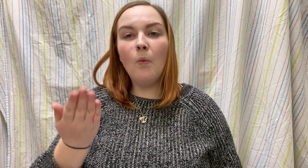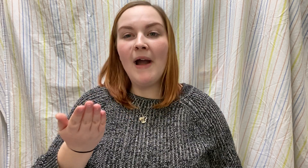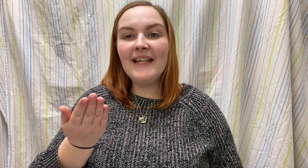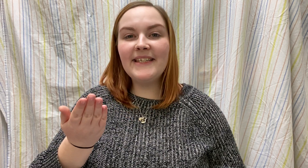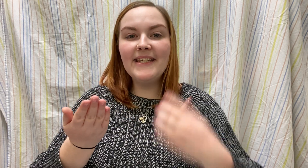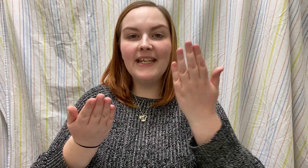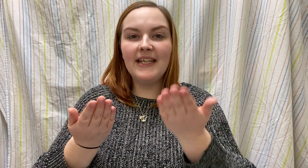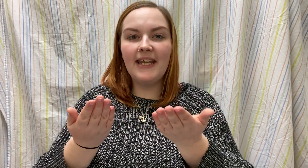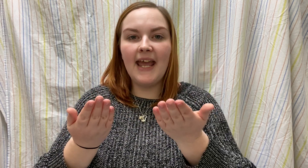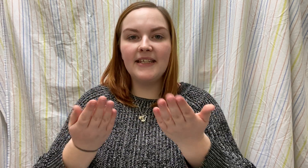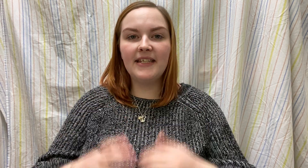Wet net.